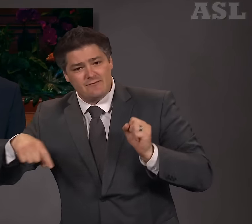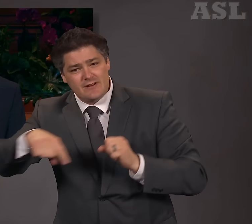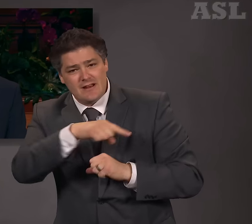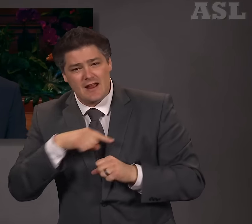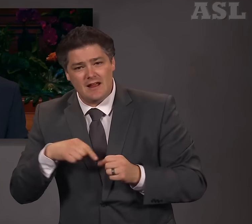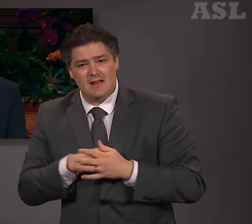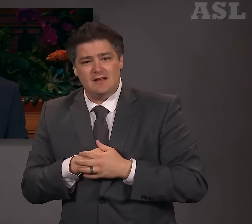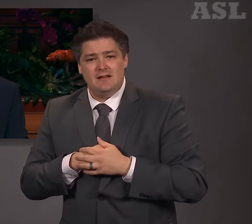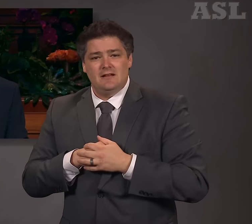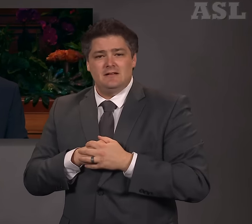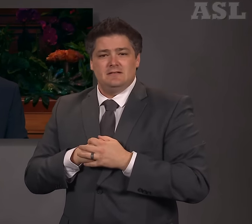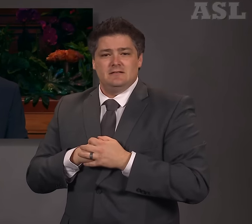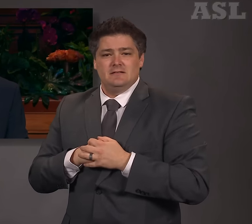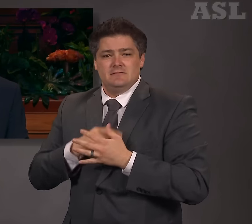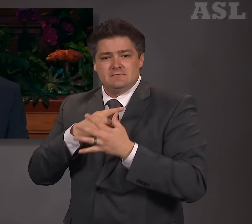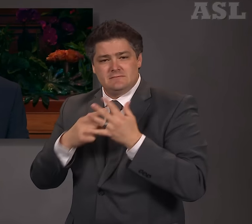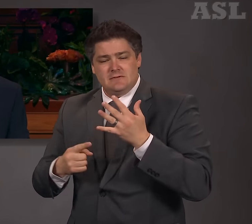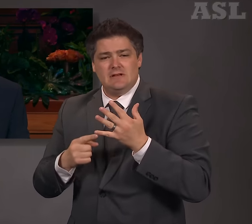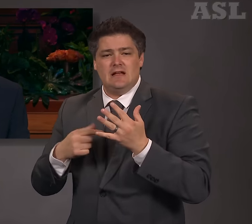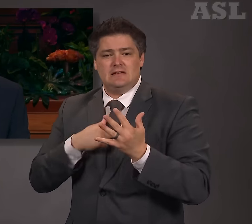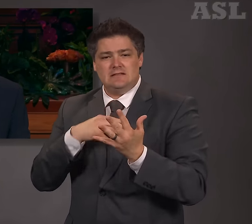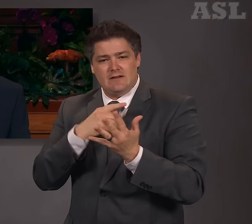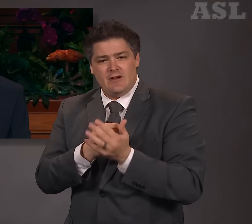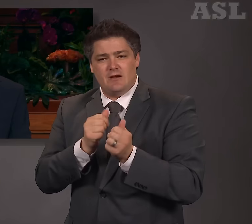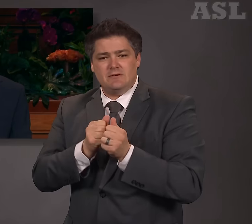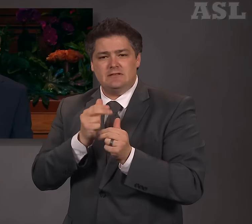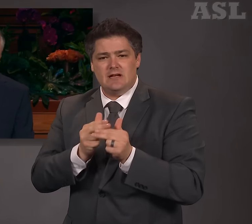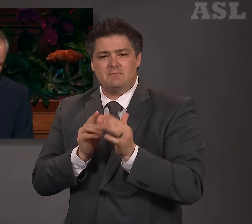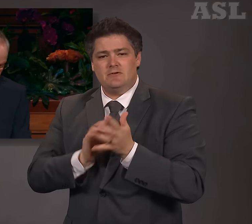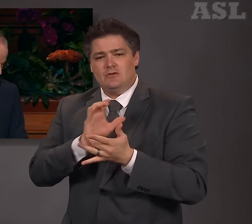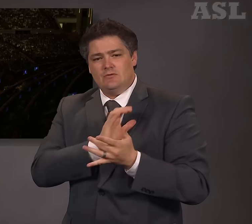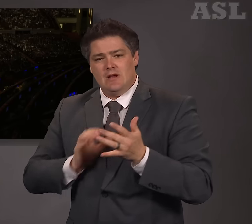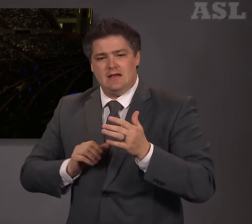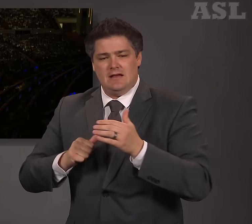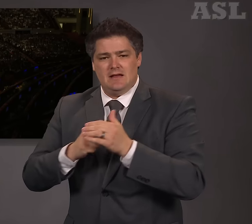things I testify in the name of Jesus Christ. Amen.